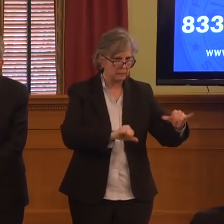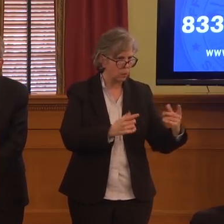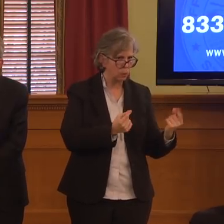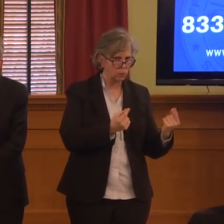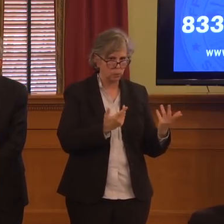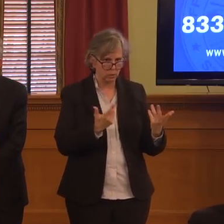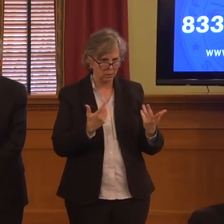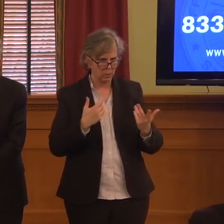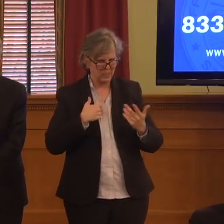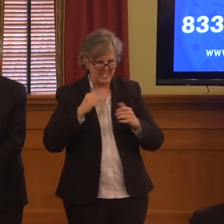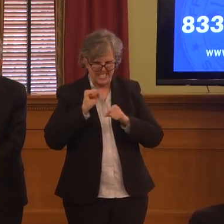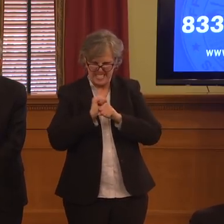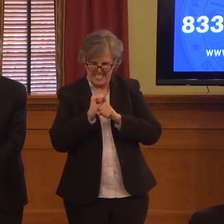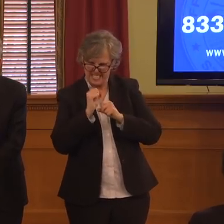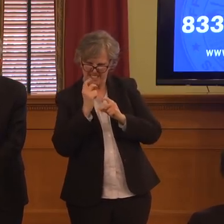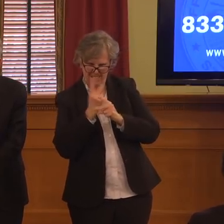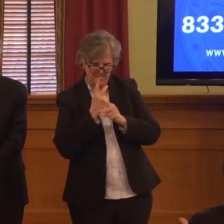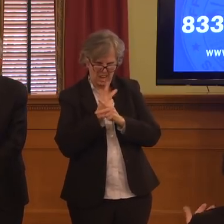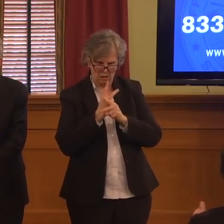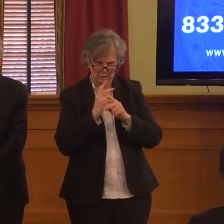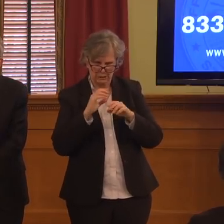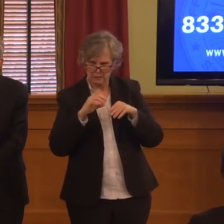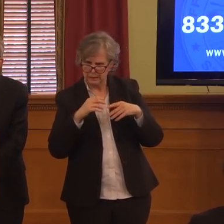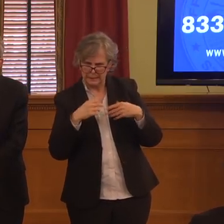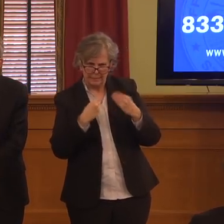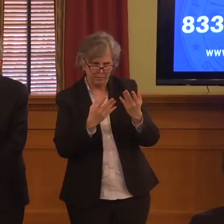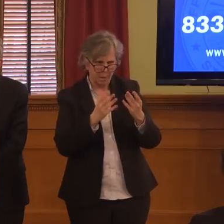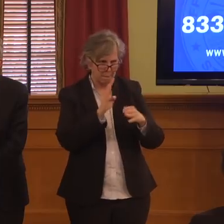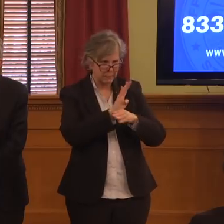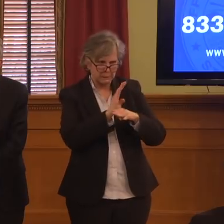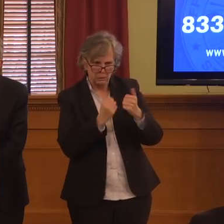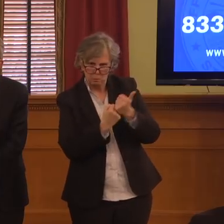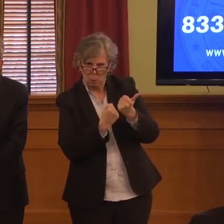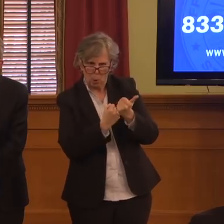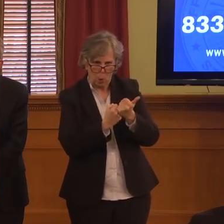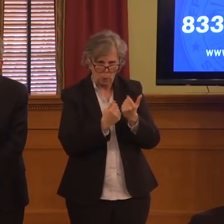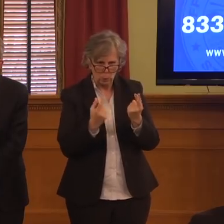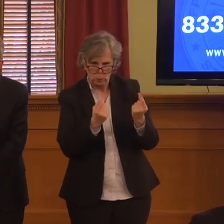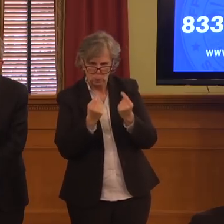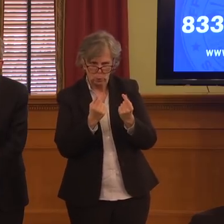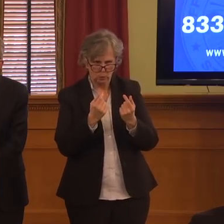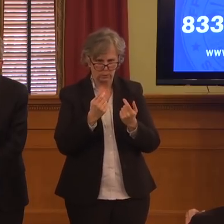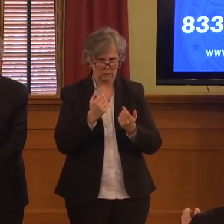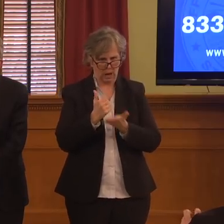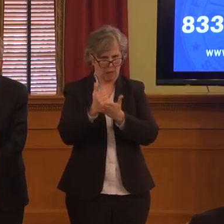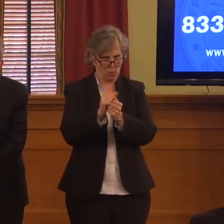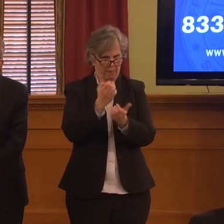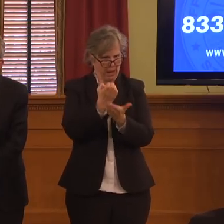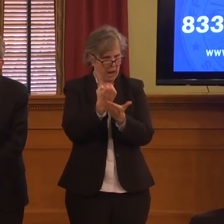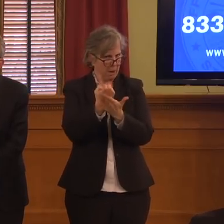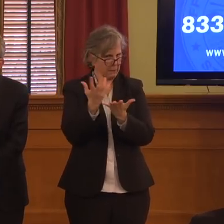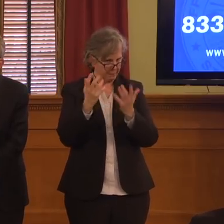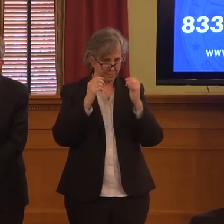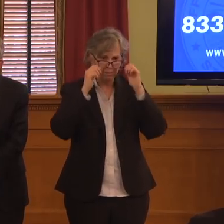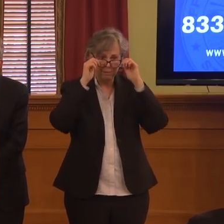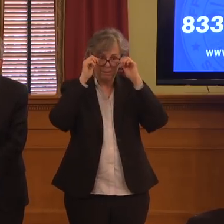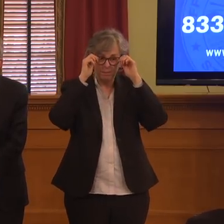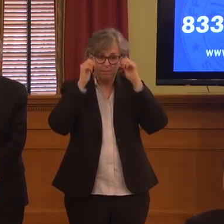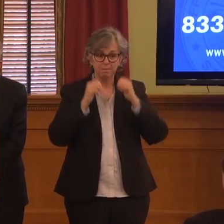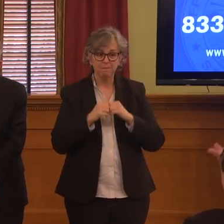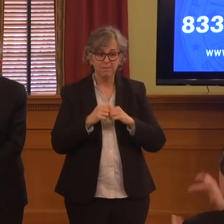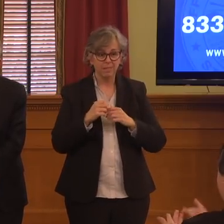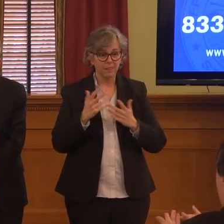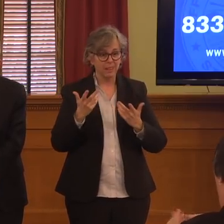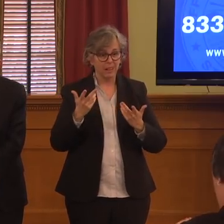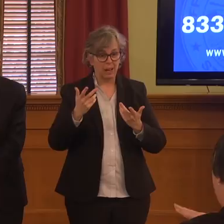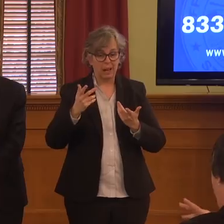provide that support and that relief so that we can both take smart medical and health